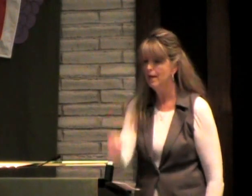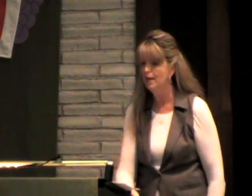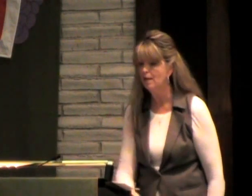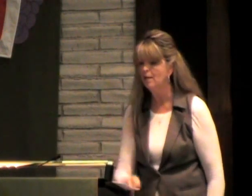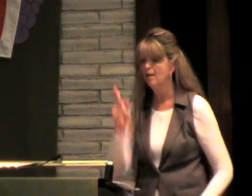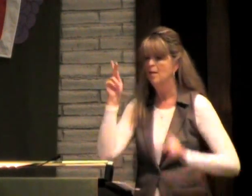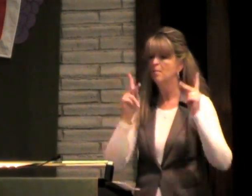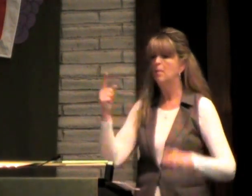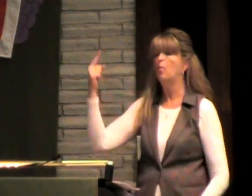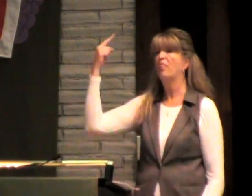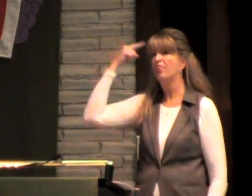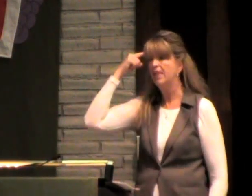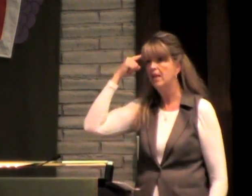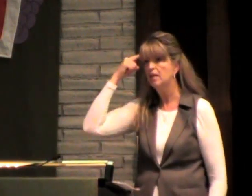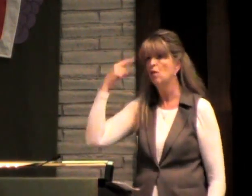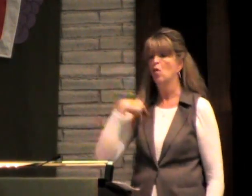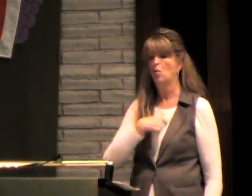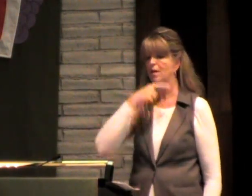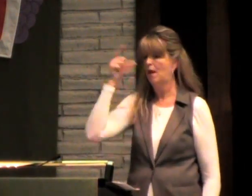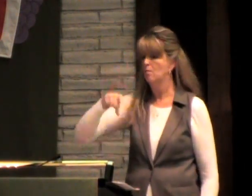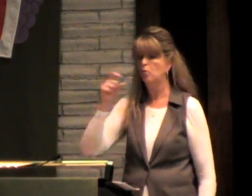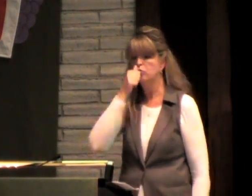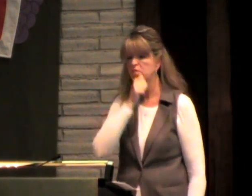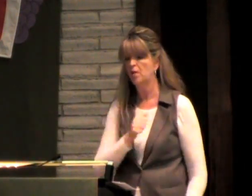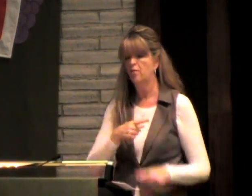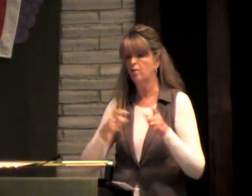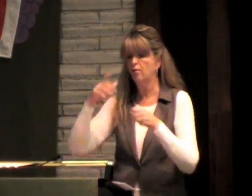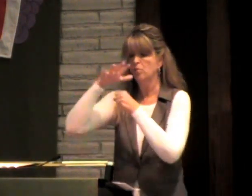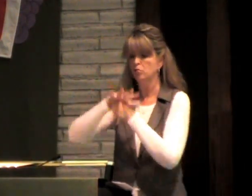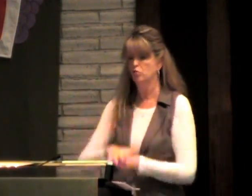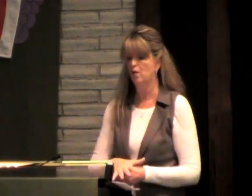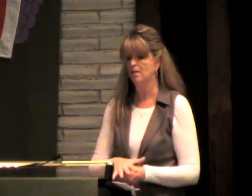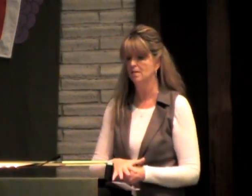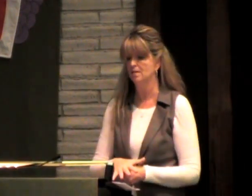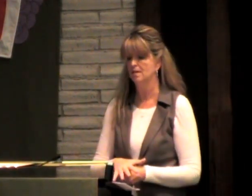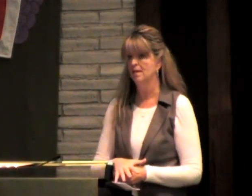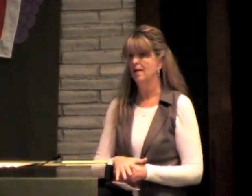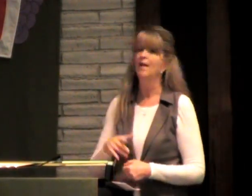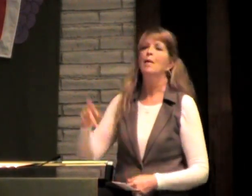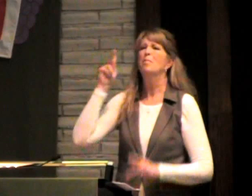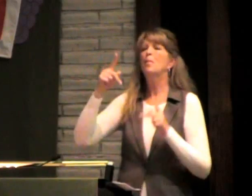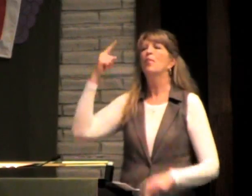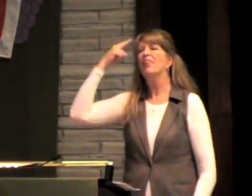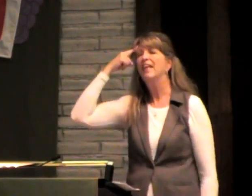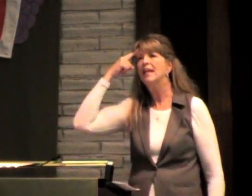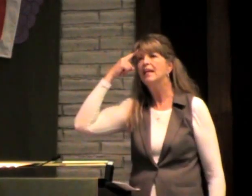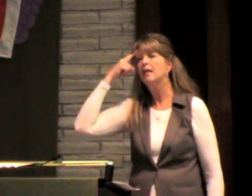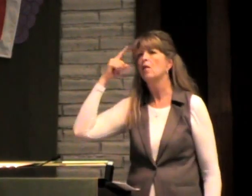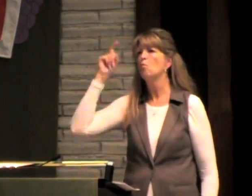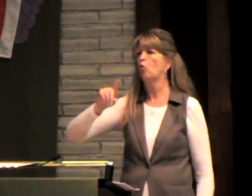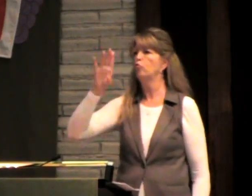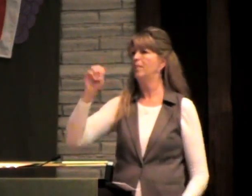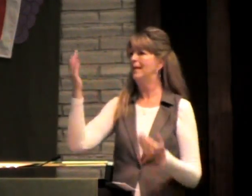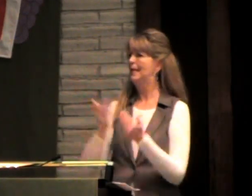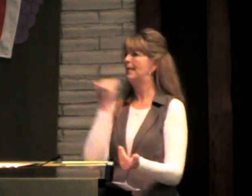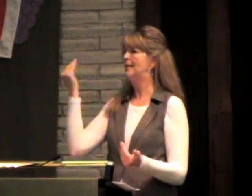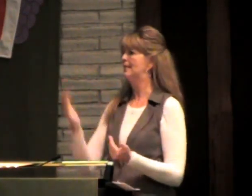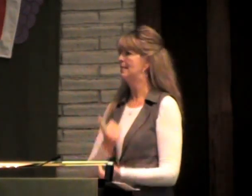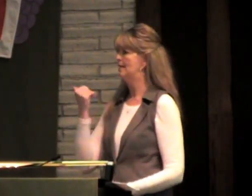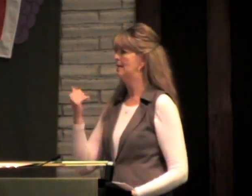have. But stress is real. People think we aren't supposed to suffer from stress. People think